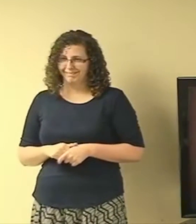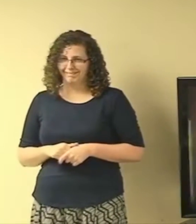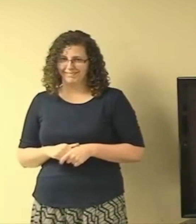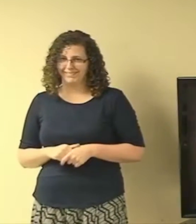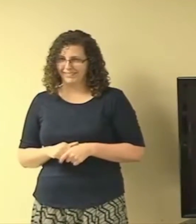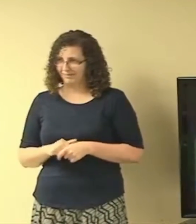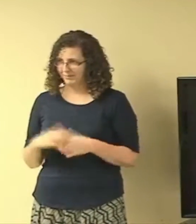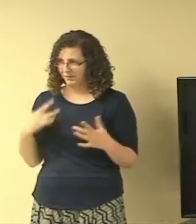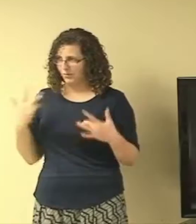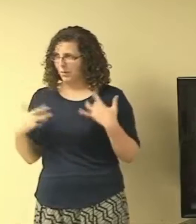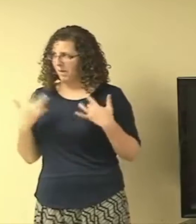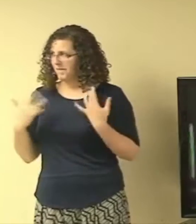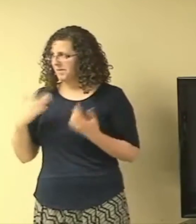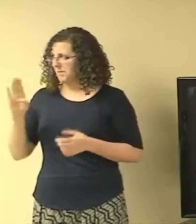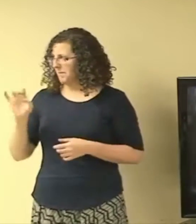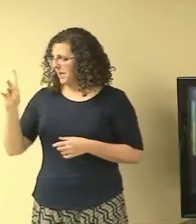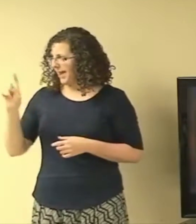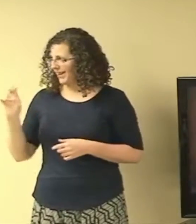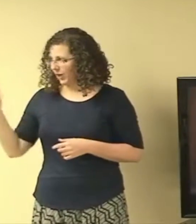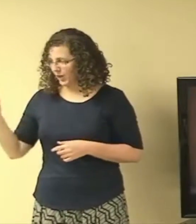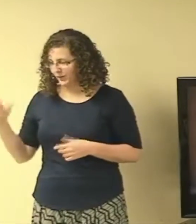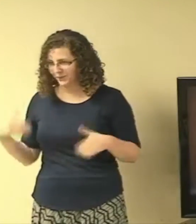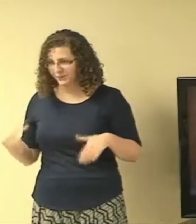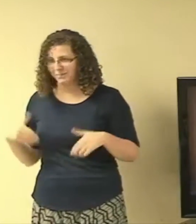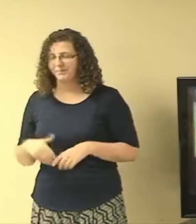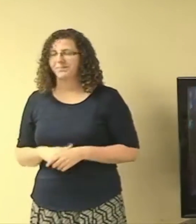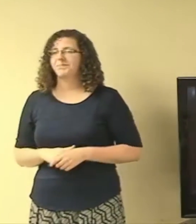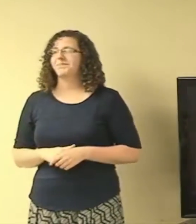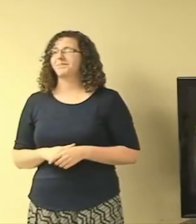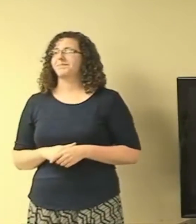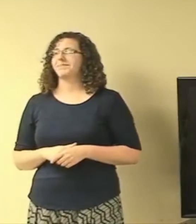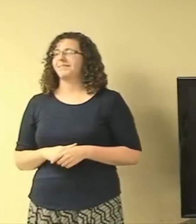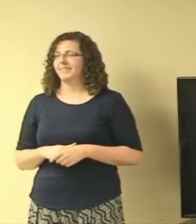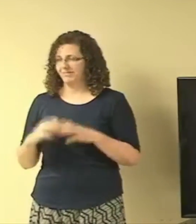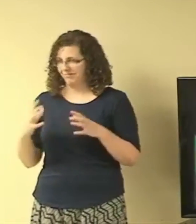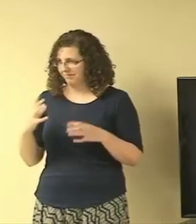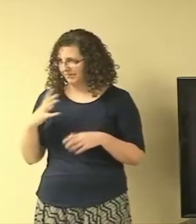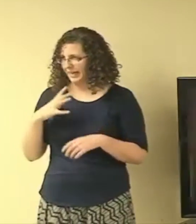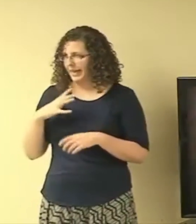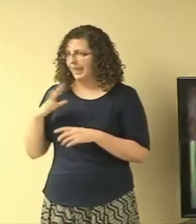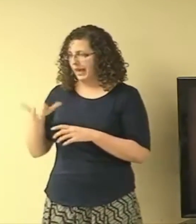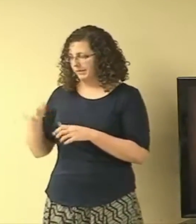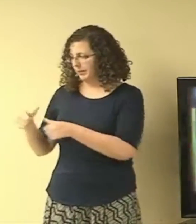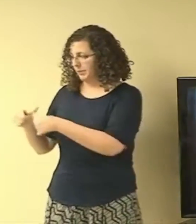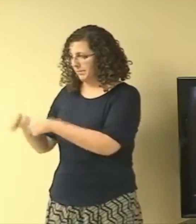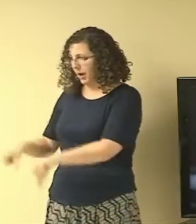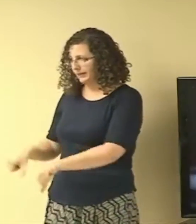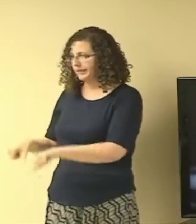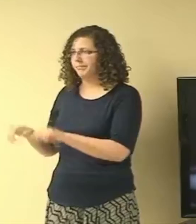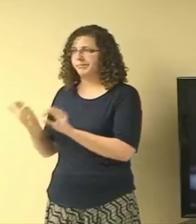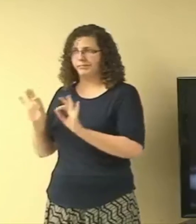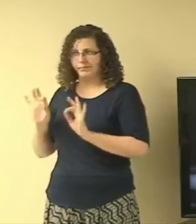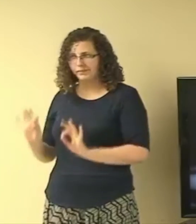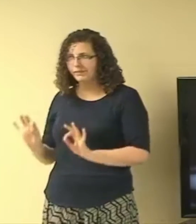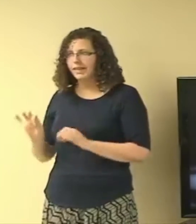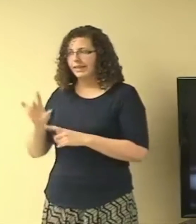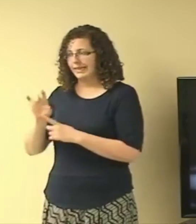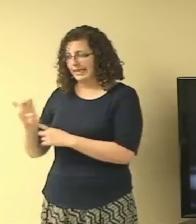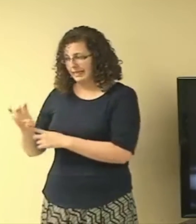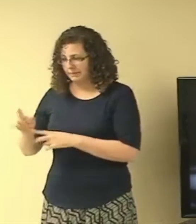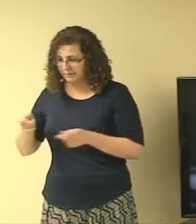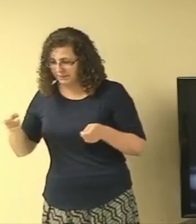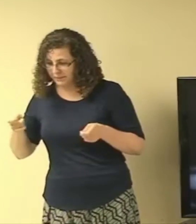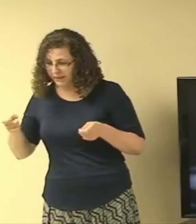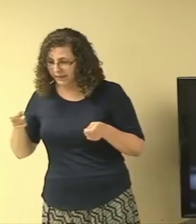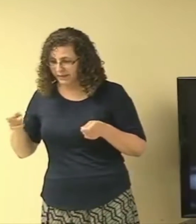A joyful banker. Good. Now... All right, so now Lee's, now we've made a deposit into Lee's bank, and he's watching over,